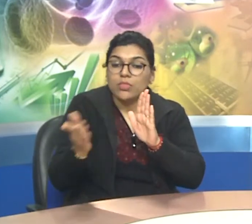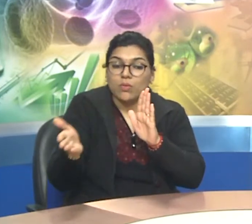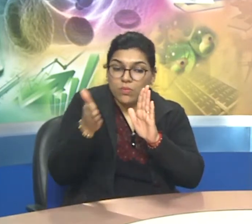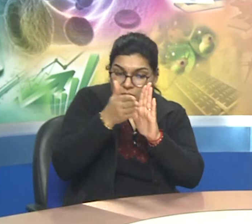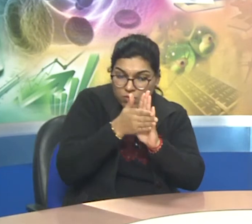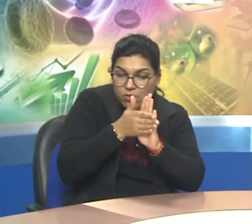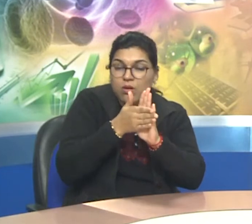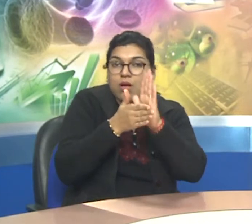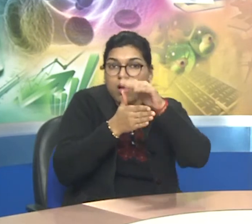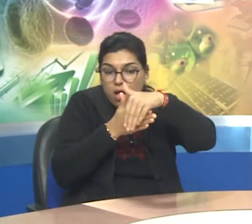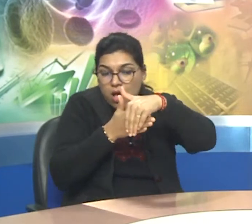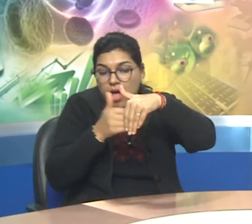plastic.